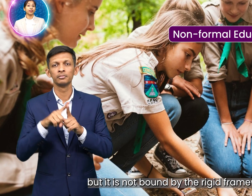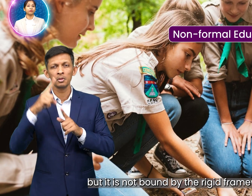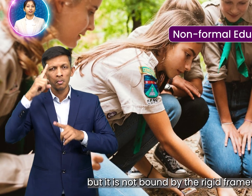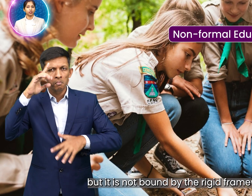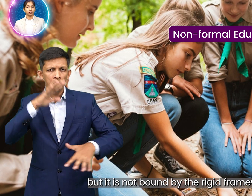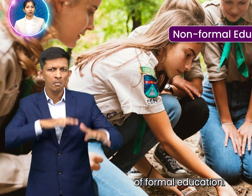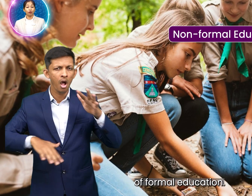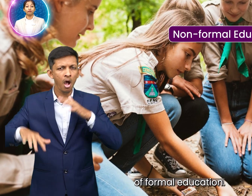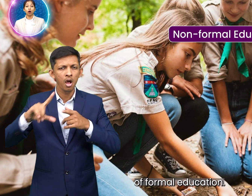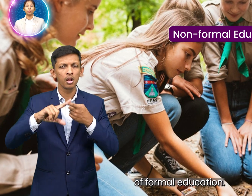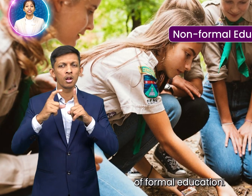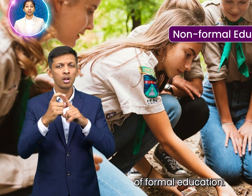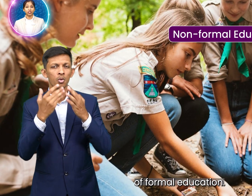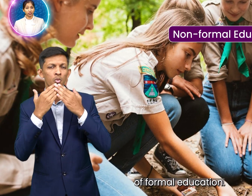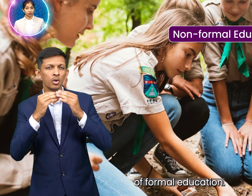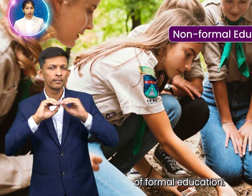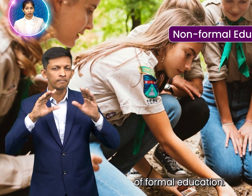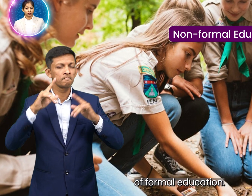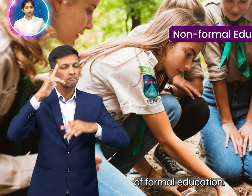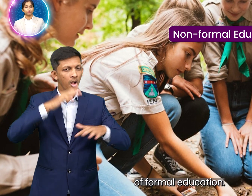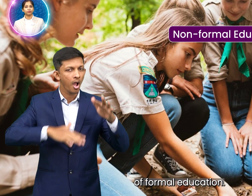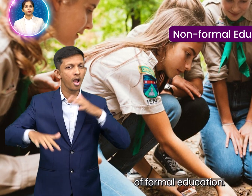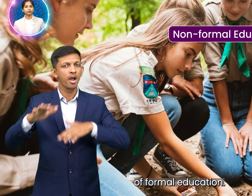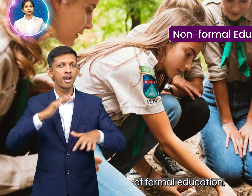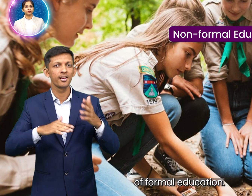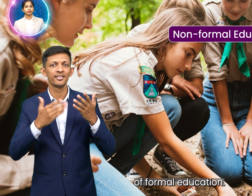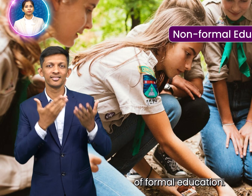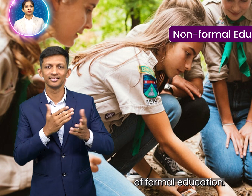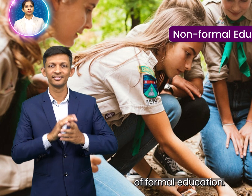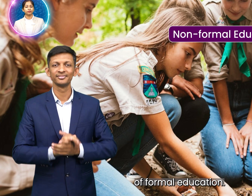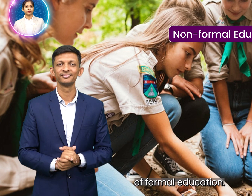rigid framework of formal education.